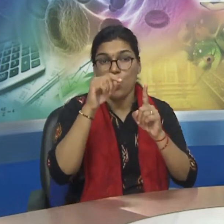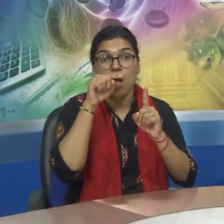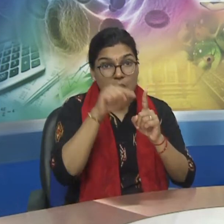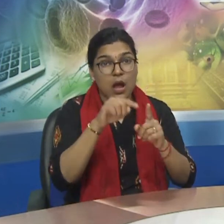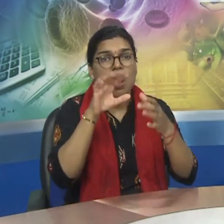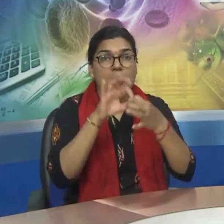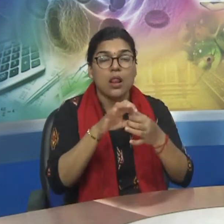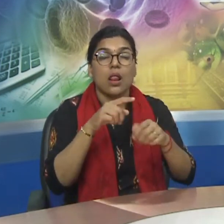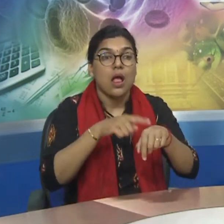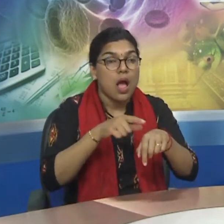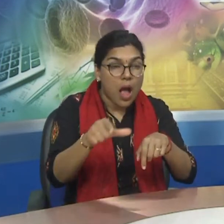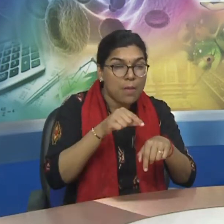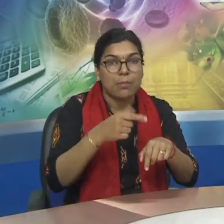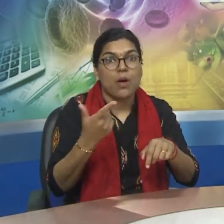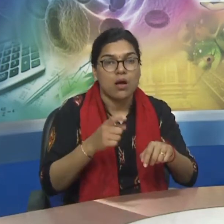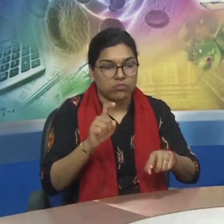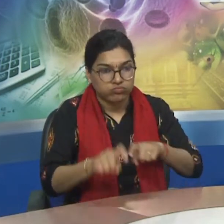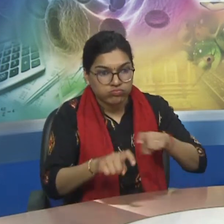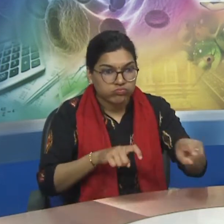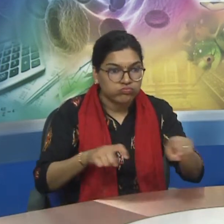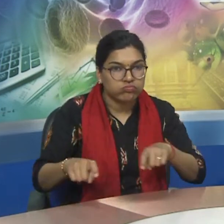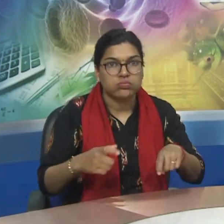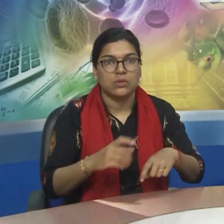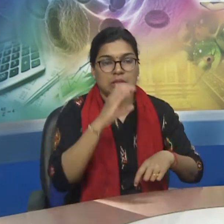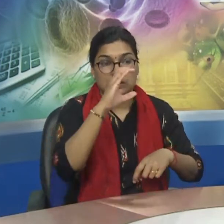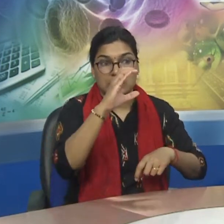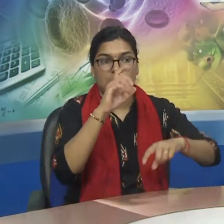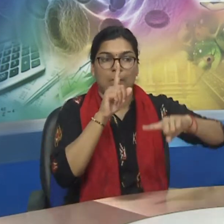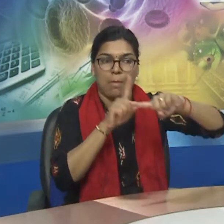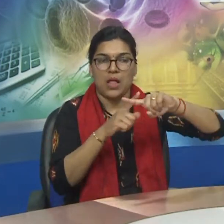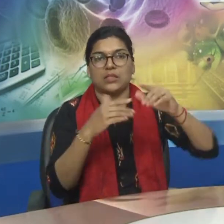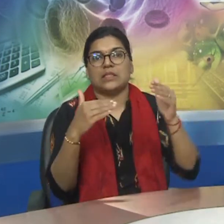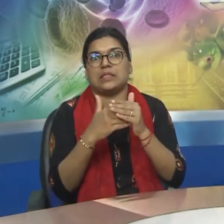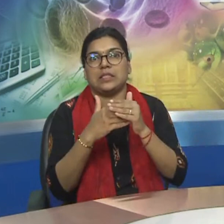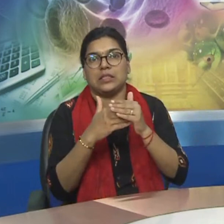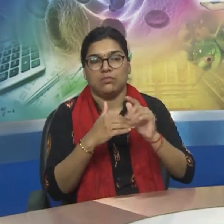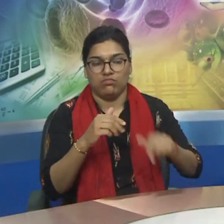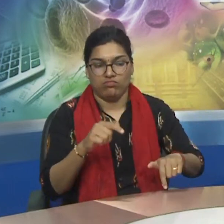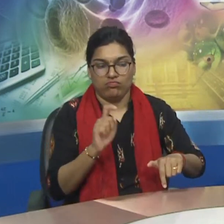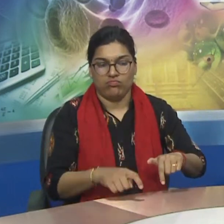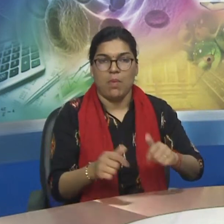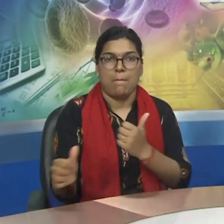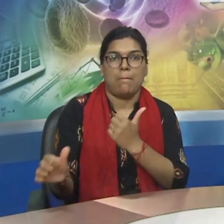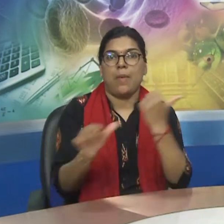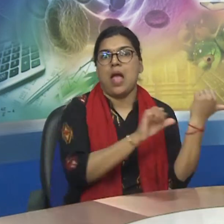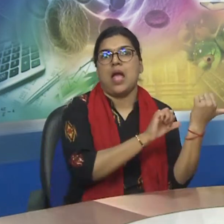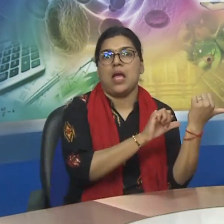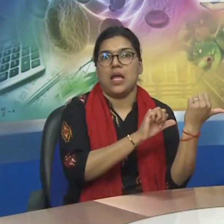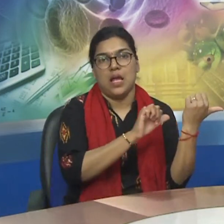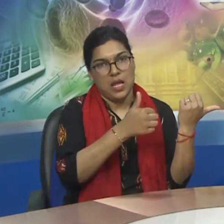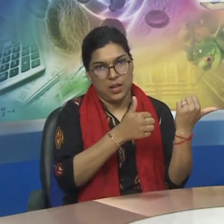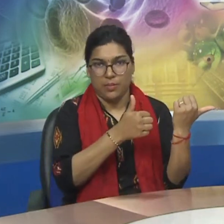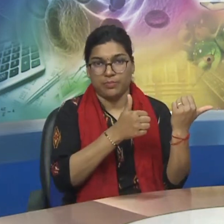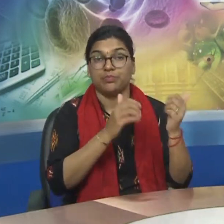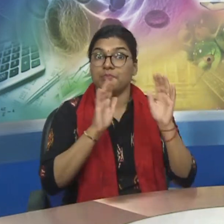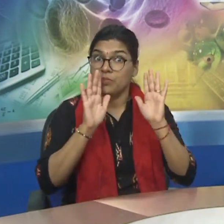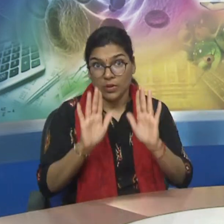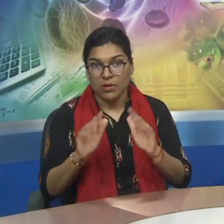command by mistake and you want to go to the back work, to the last work which you did just a